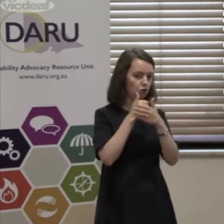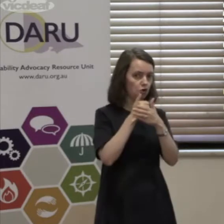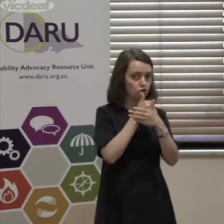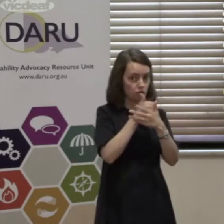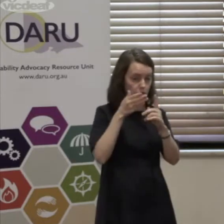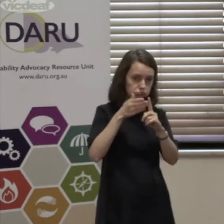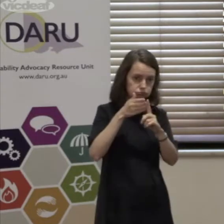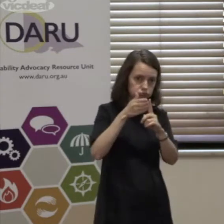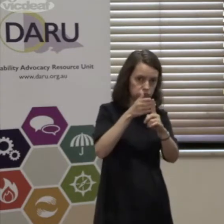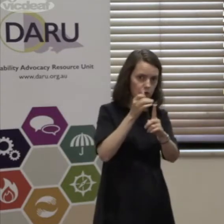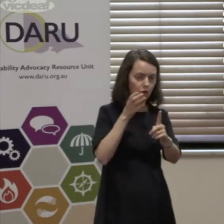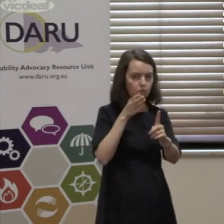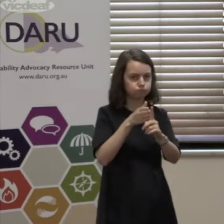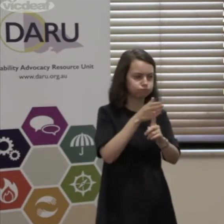So